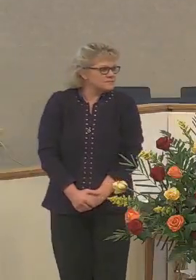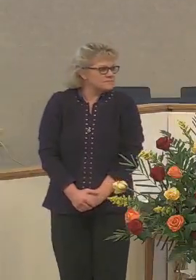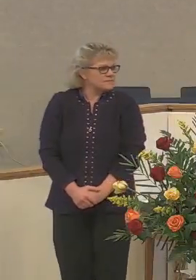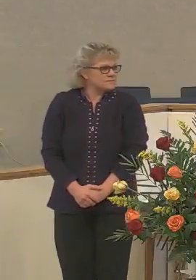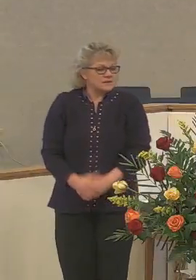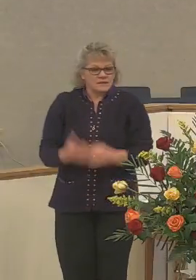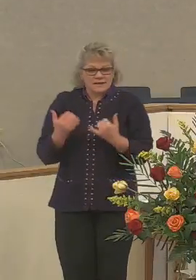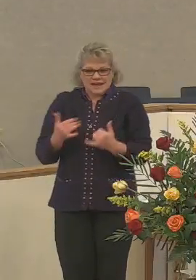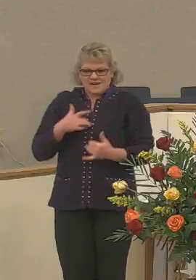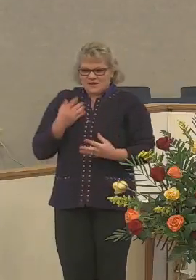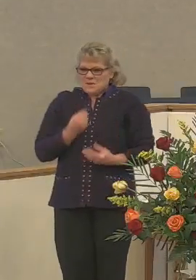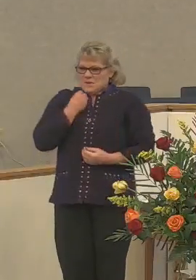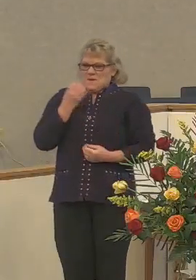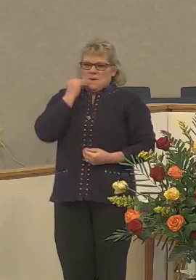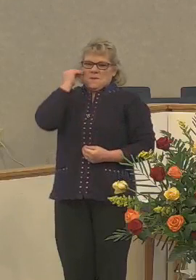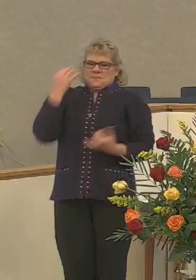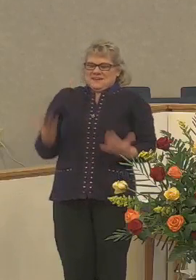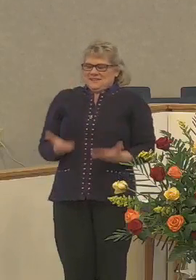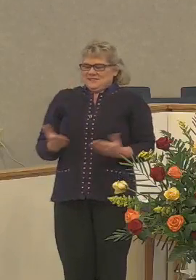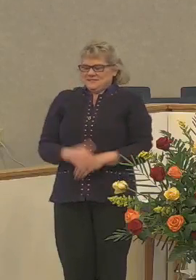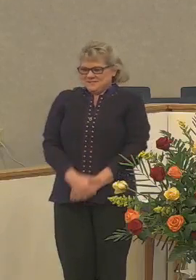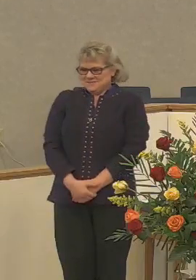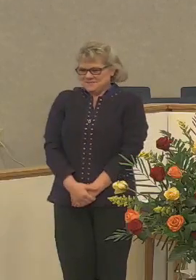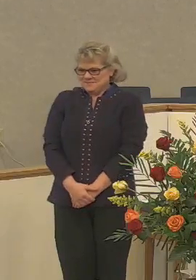Now I feel at home right here.